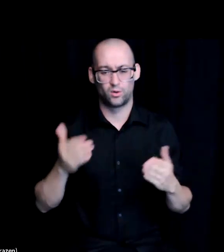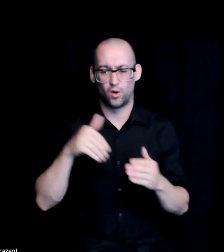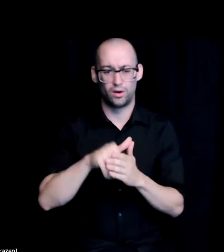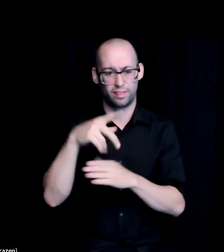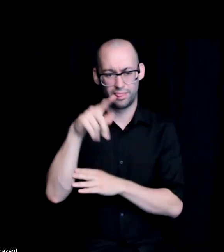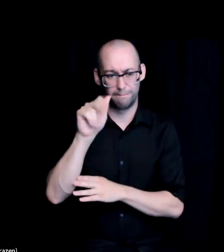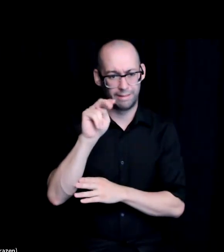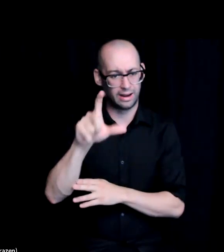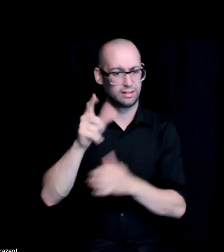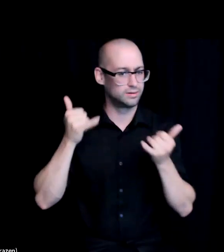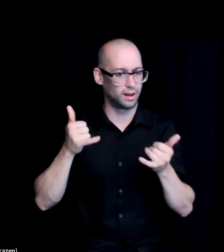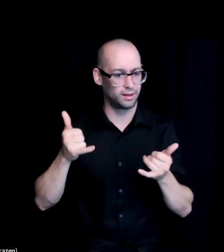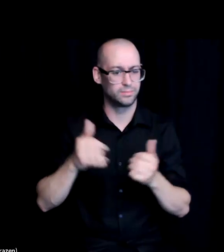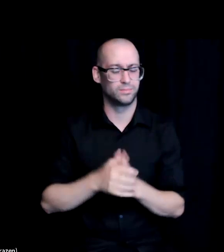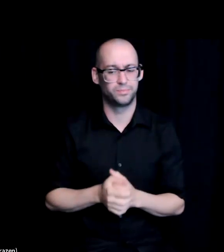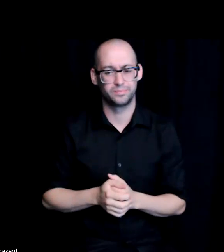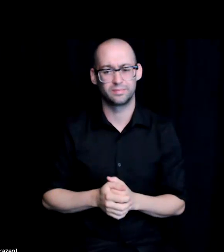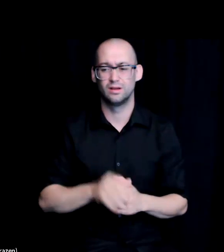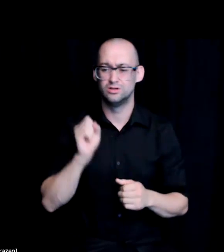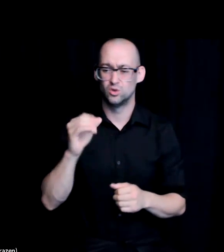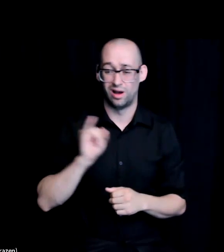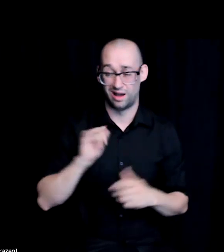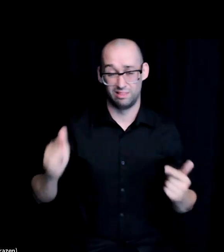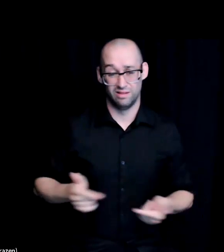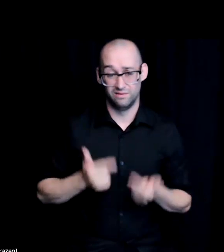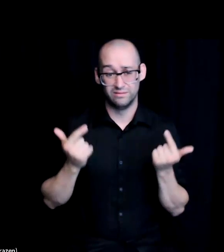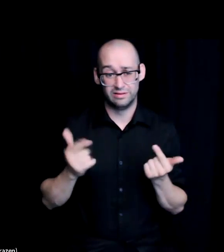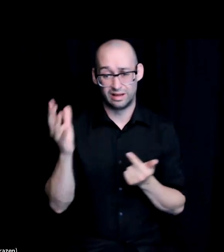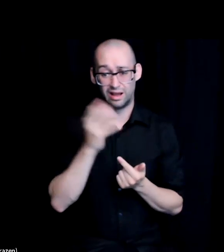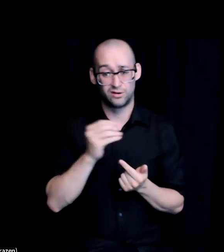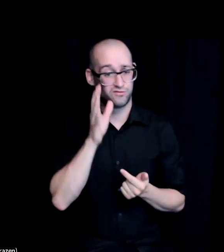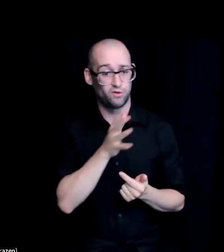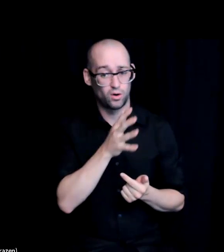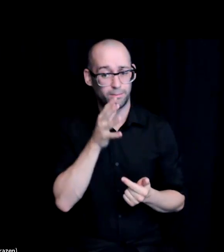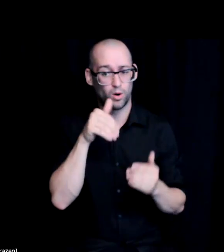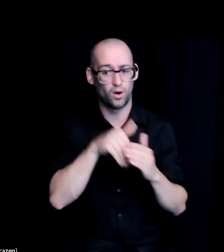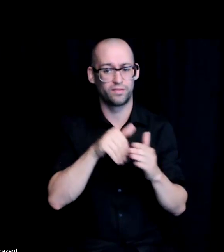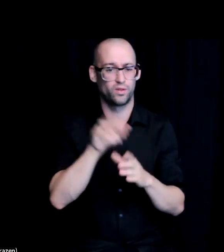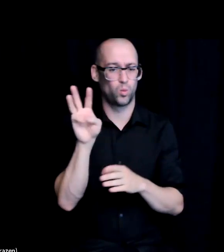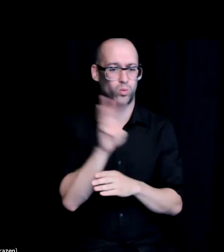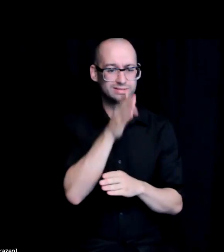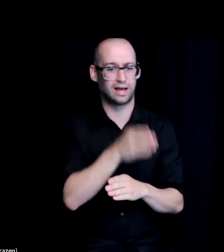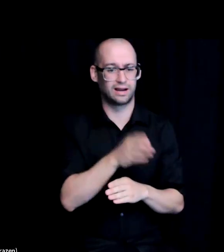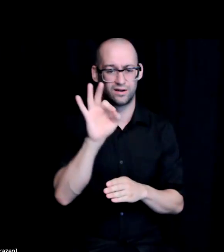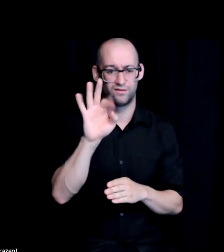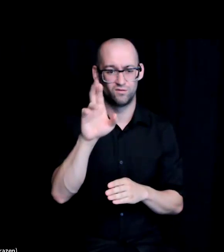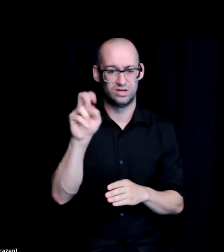you today. So I live and I farm on the west side of Fresno County.